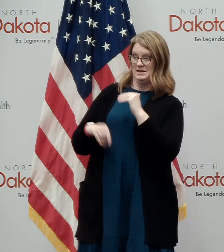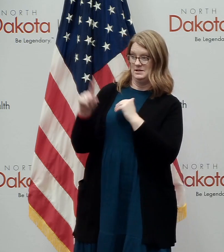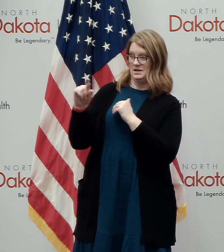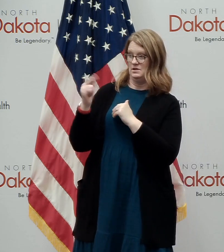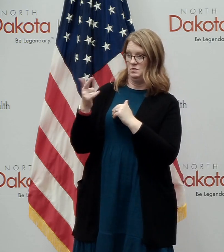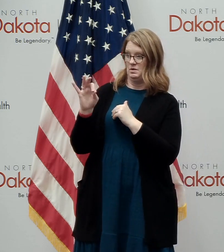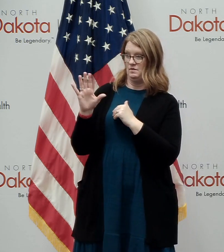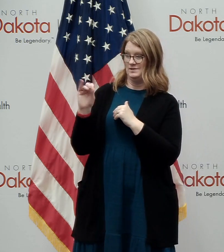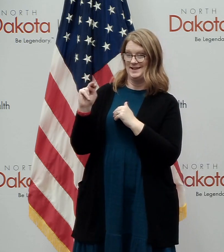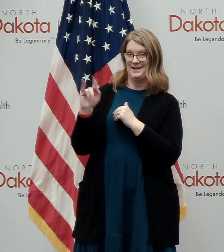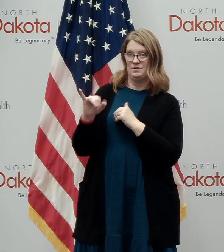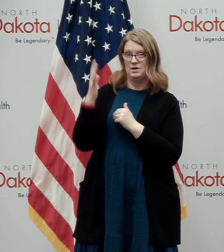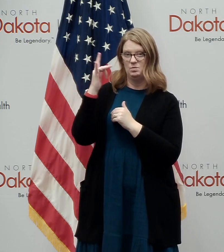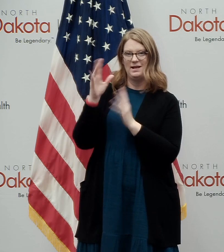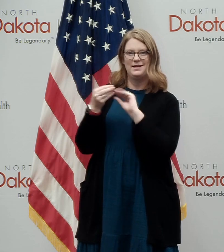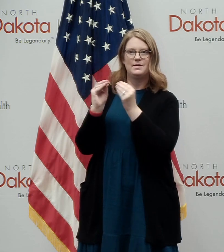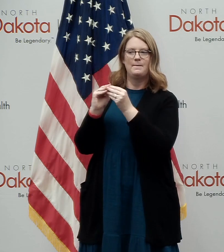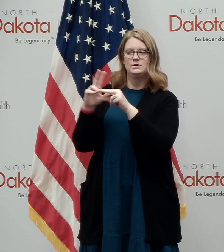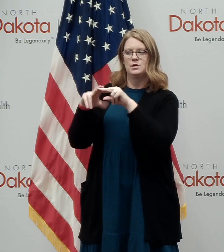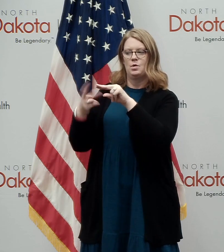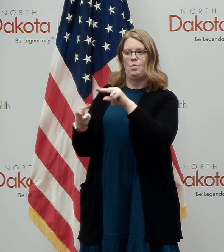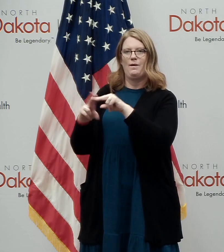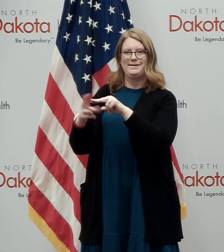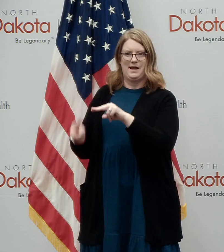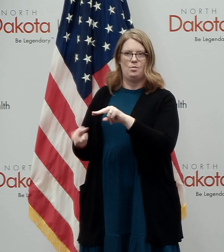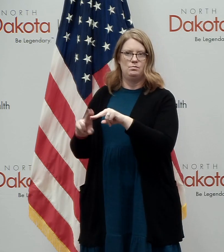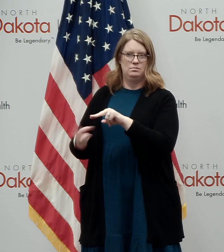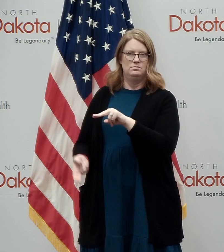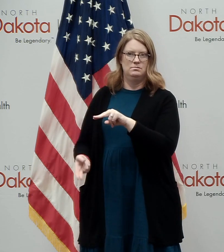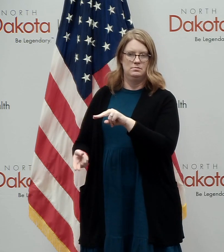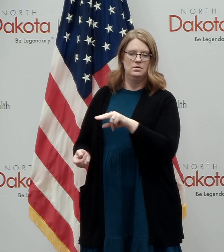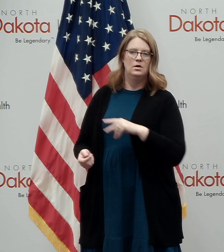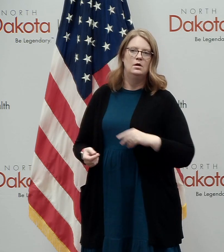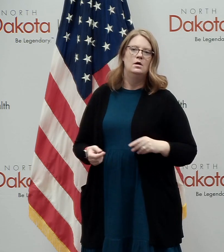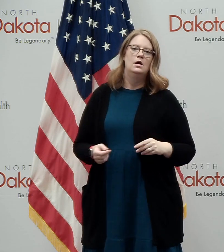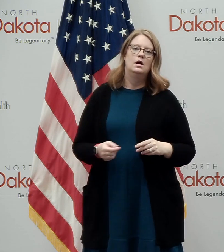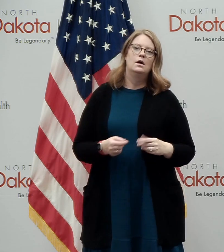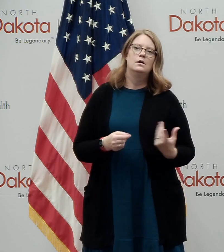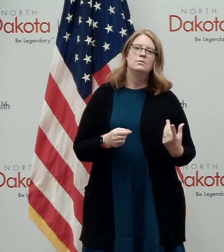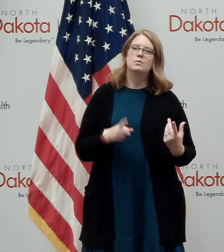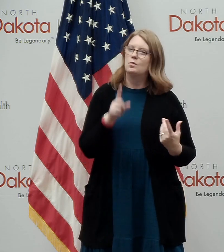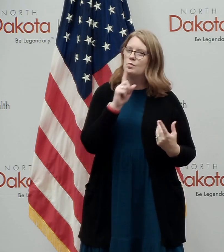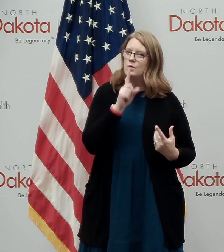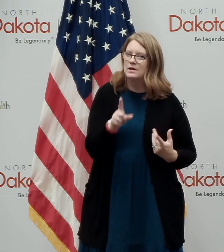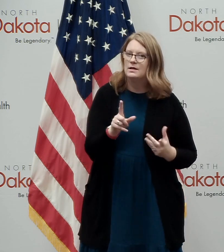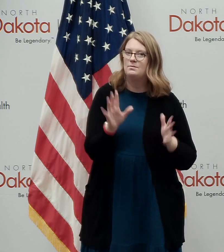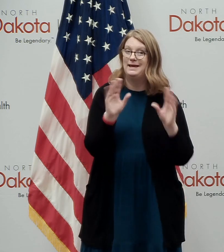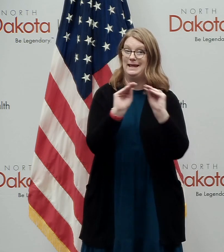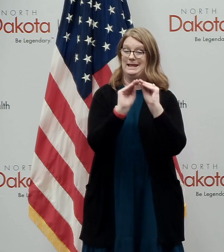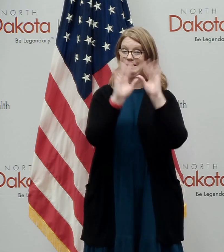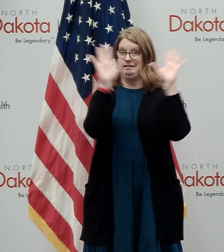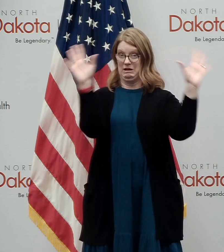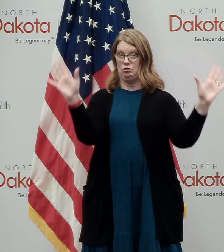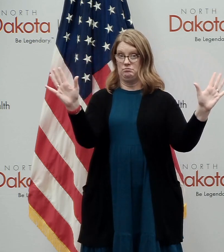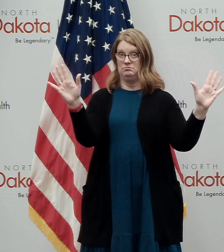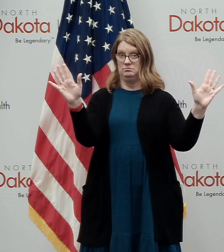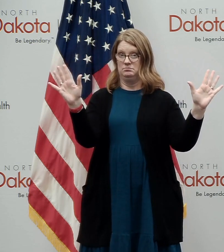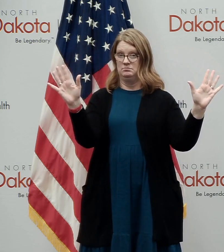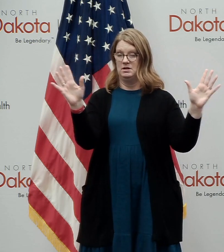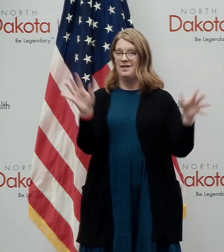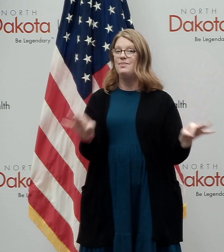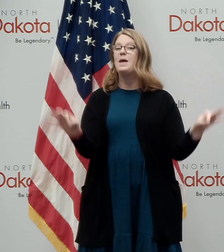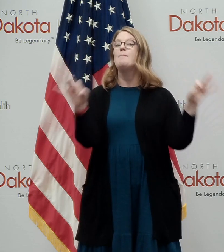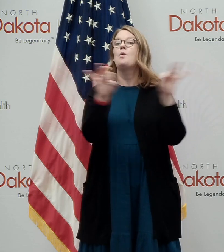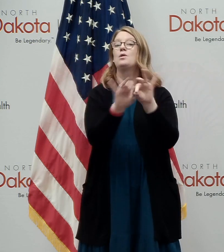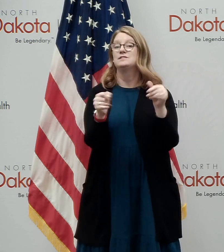because their numbers are going down. So to do that, we want to make sure that we're being really clear about the importance of quarantine.